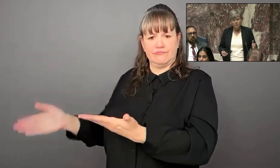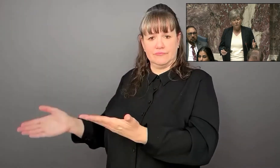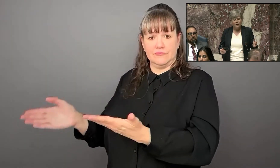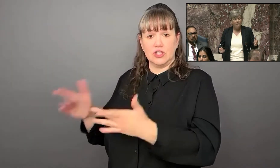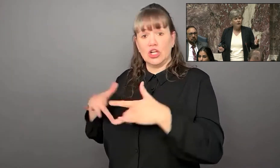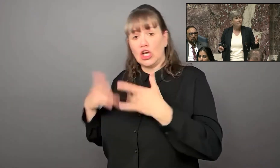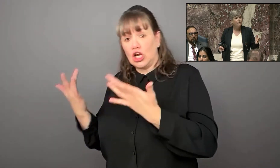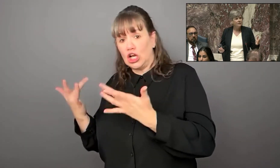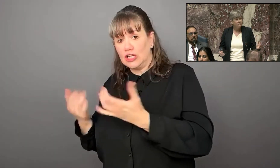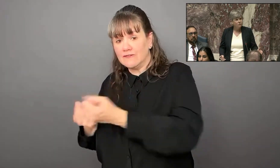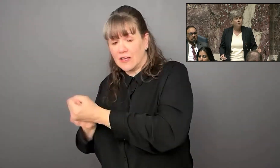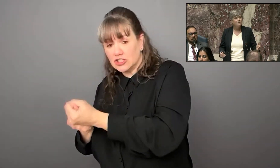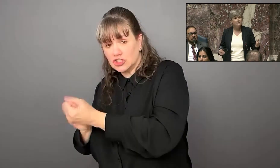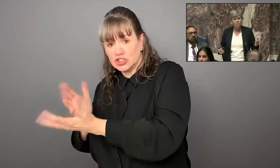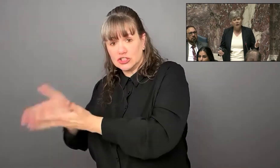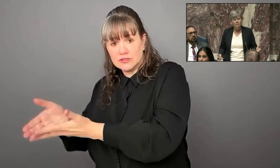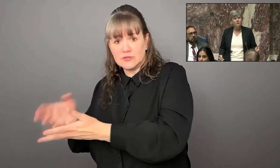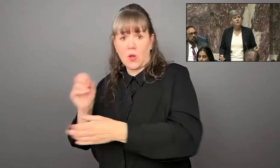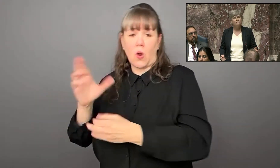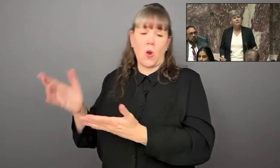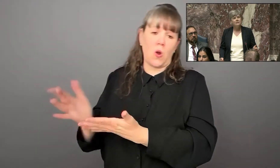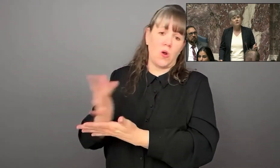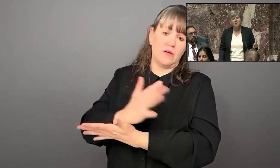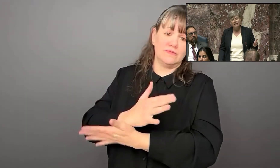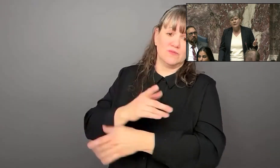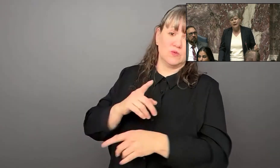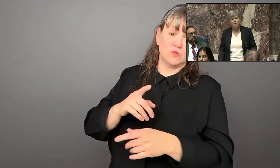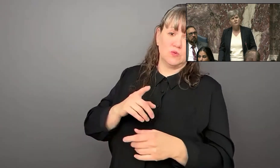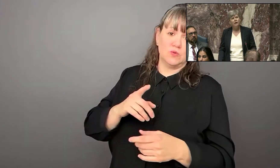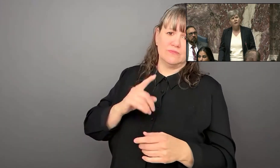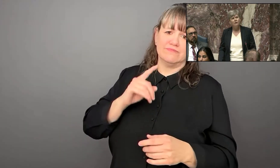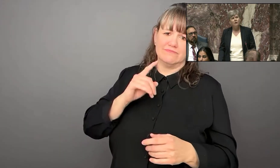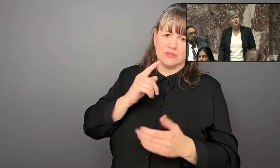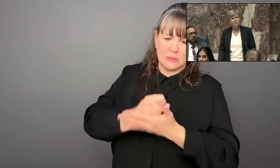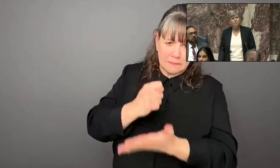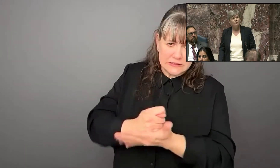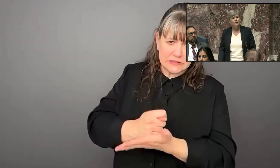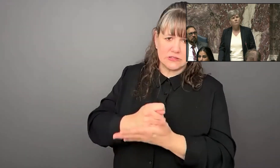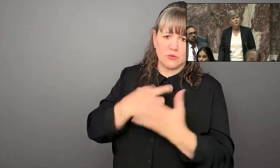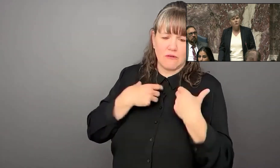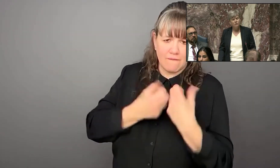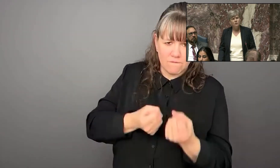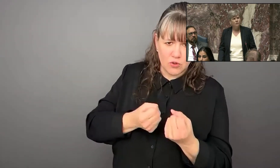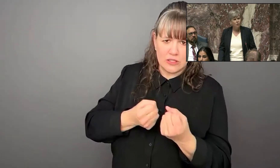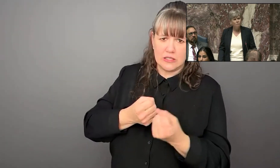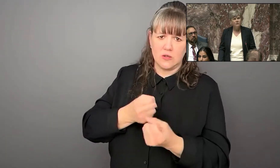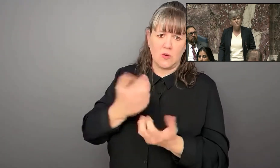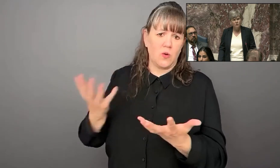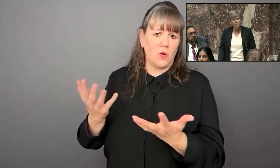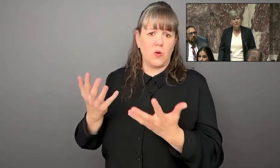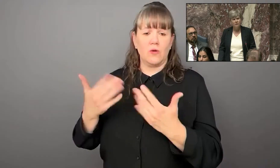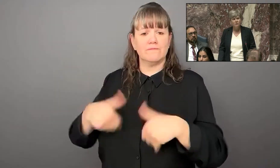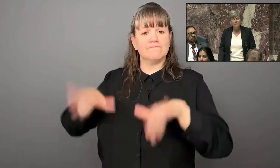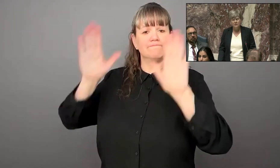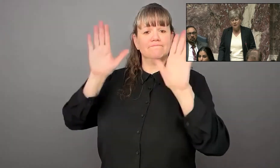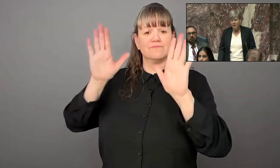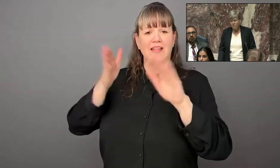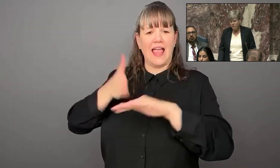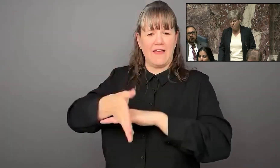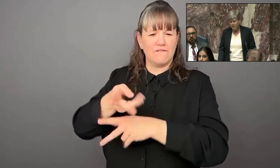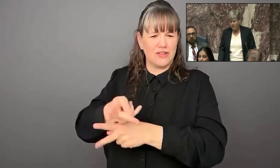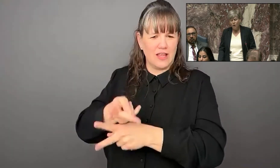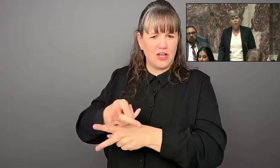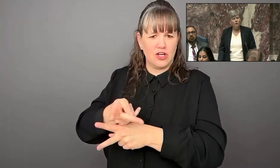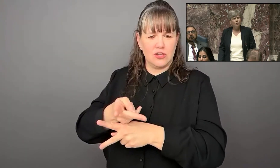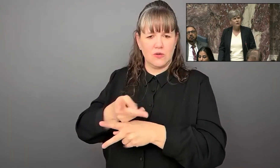through to the kinds of treatment and recovery services that are needed, the aftercare, so that people can return to their homes and return to their communities.